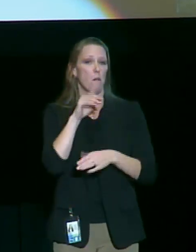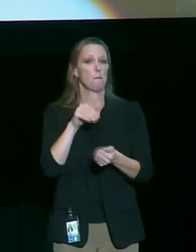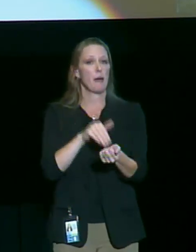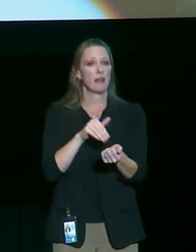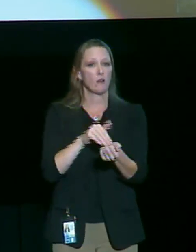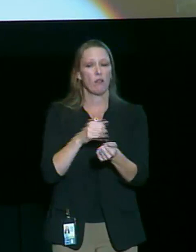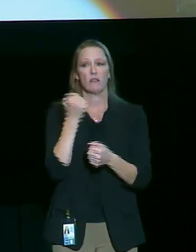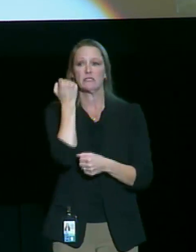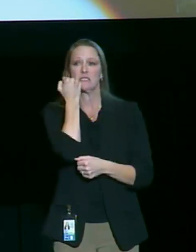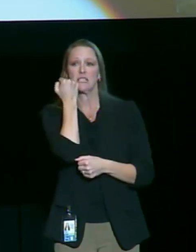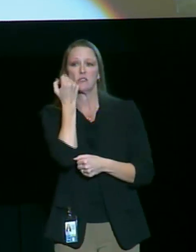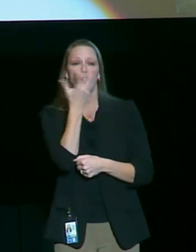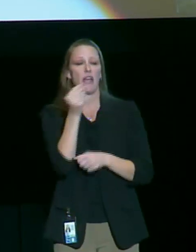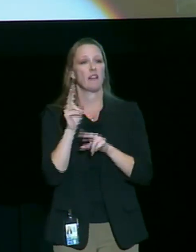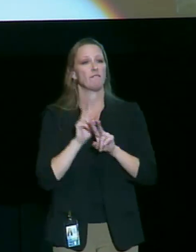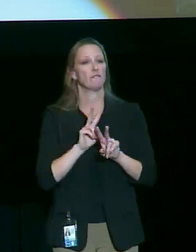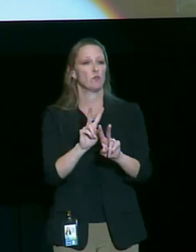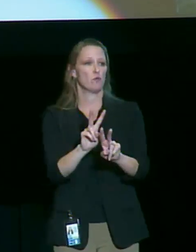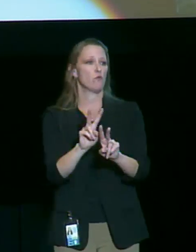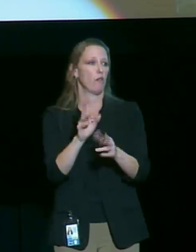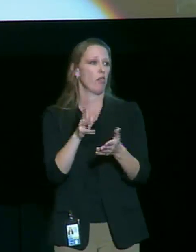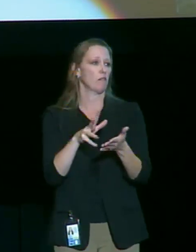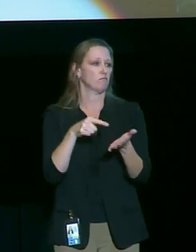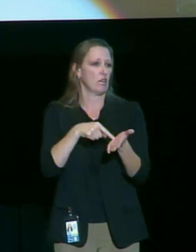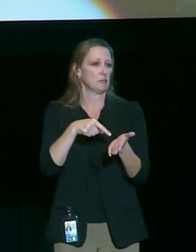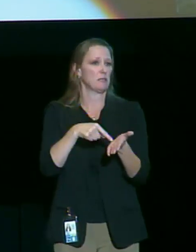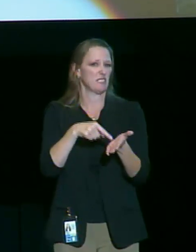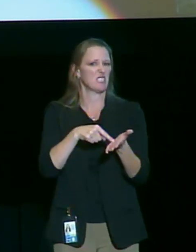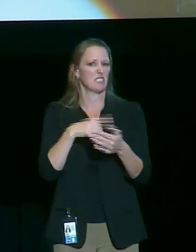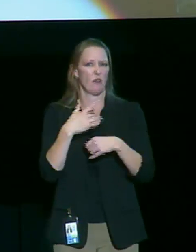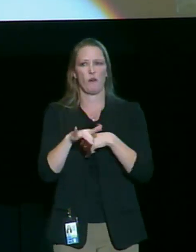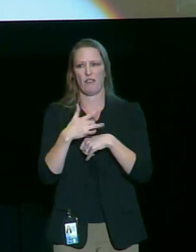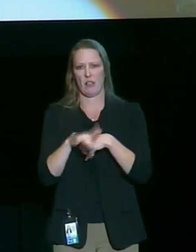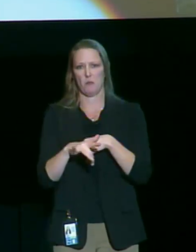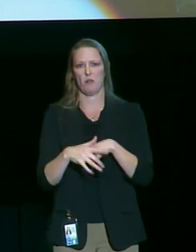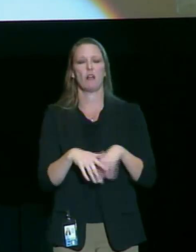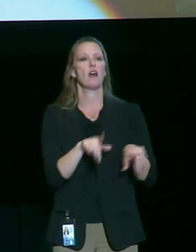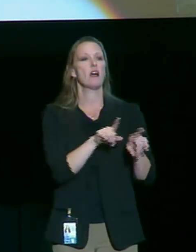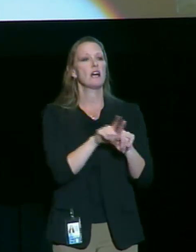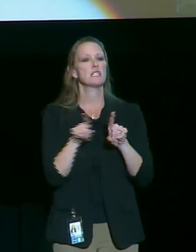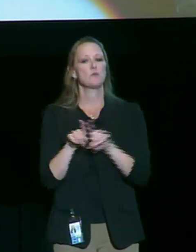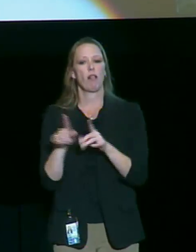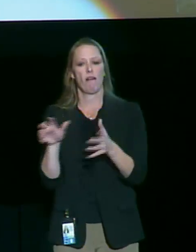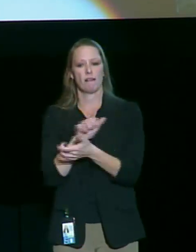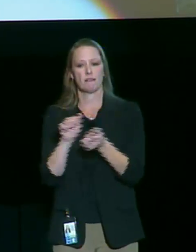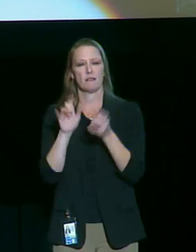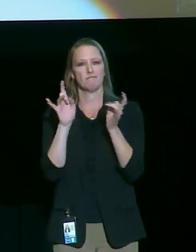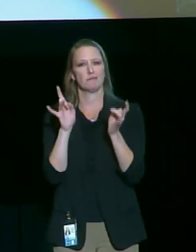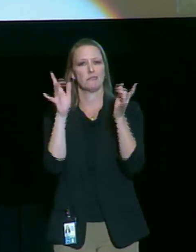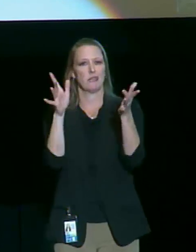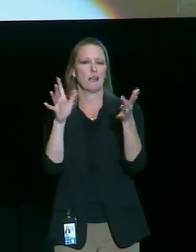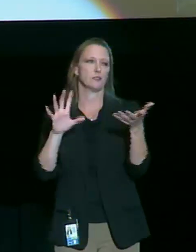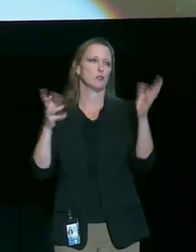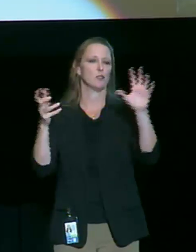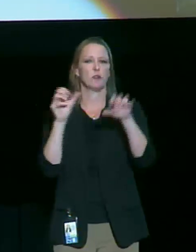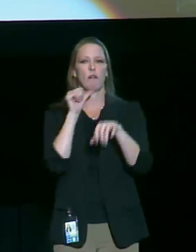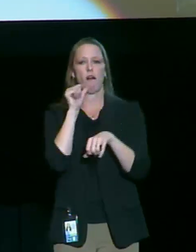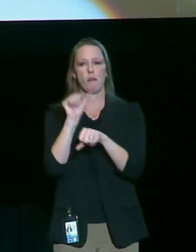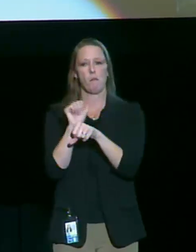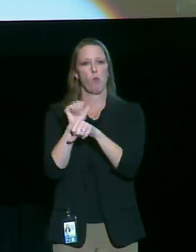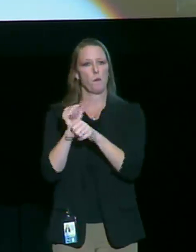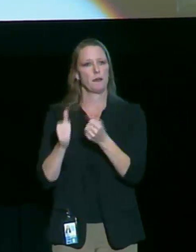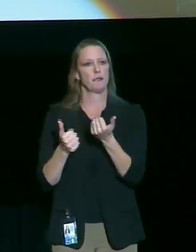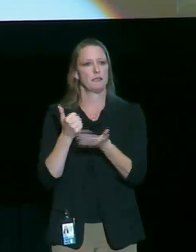funeral expenses may also be available, as well as disaster unemployment assistance for